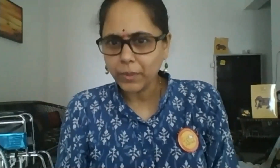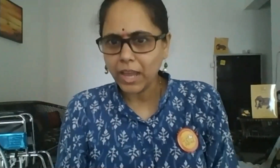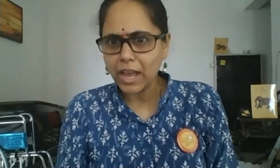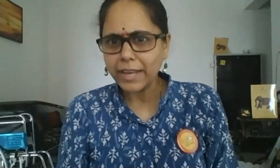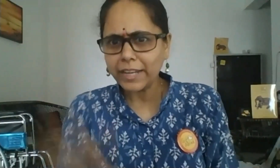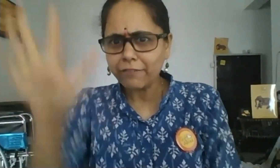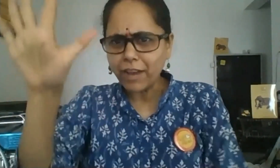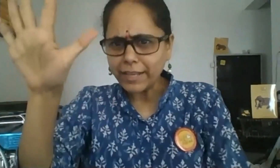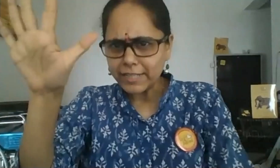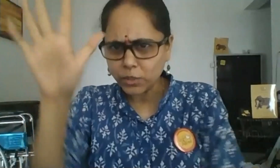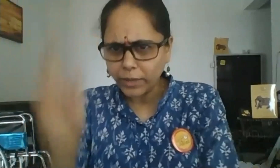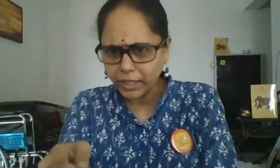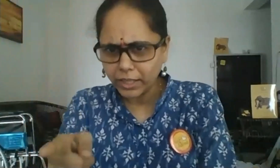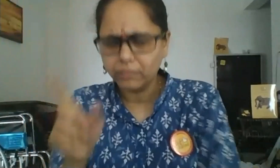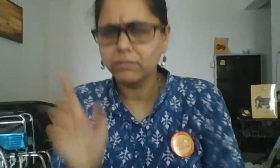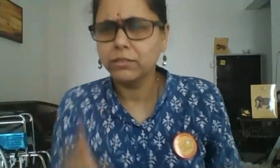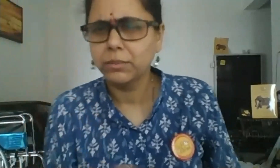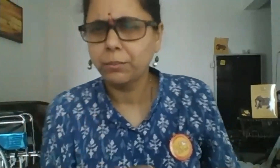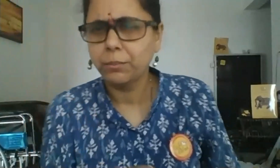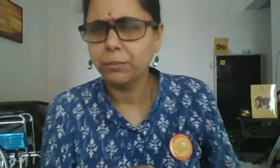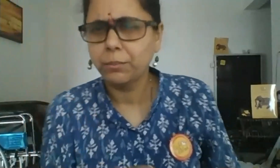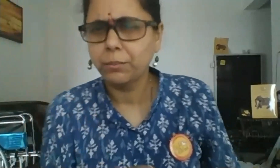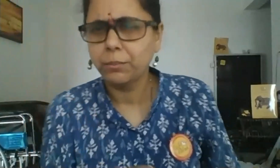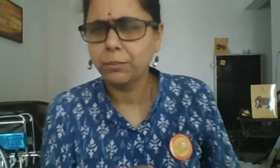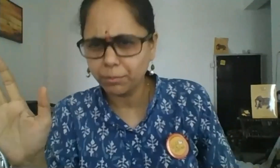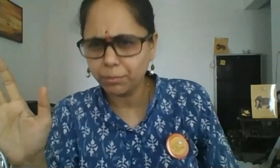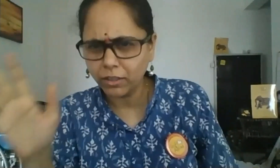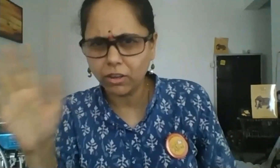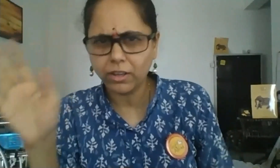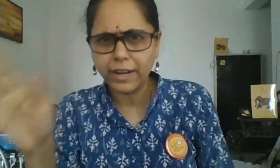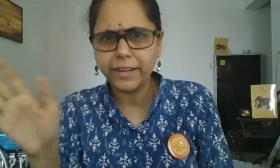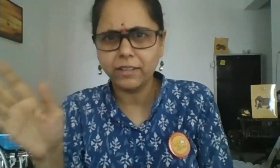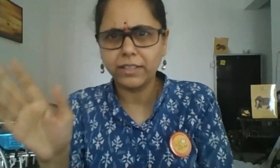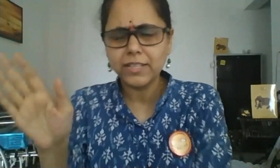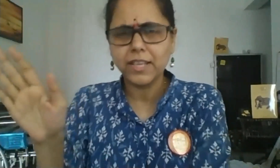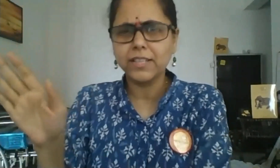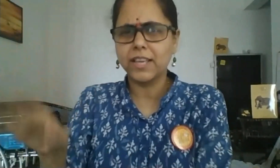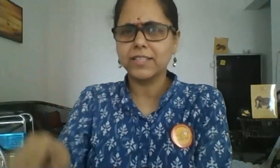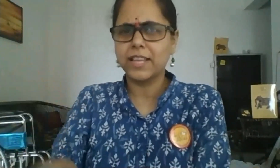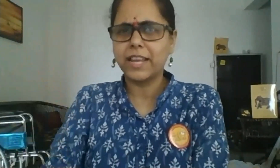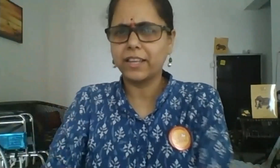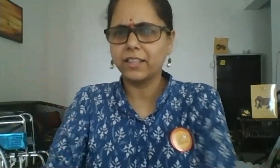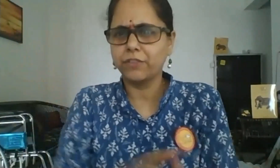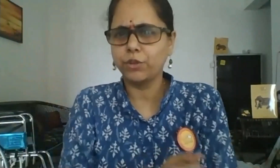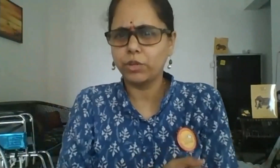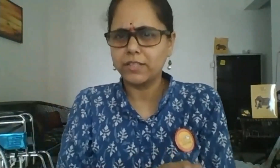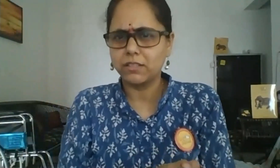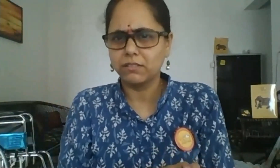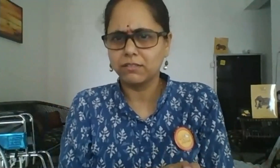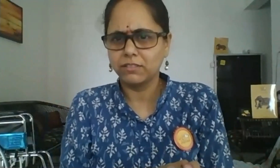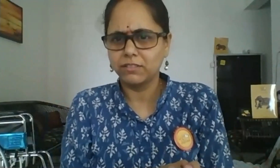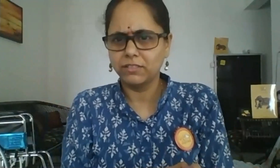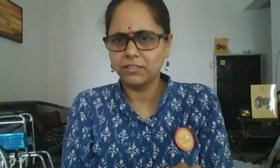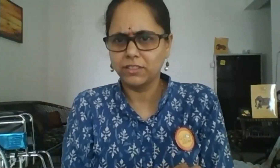I need 5S quickly. Either ping or write yes, yes, yes, then I can give you test.